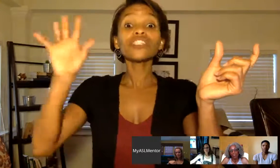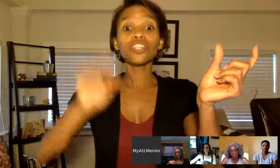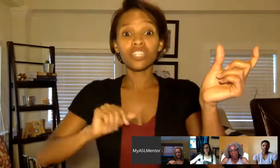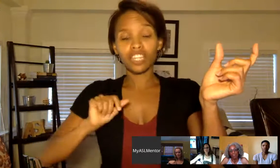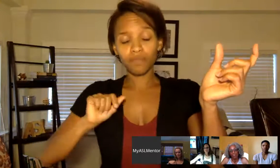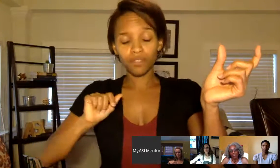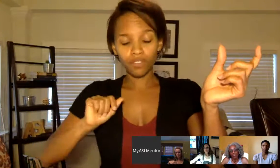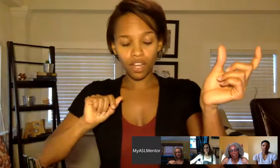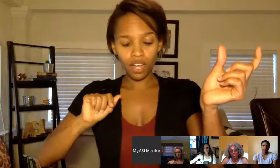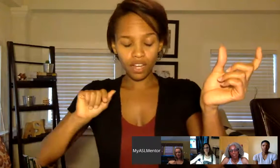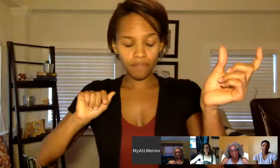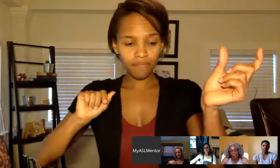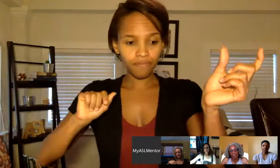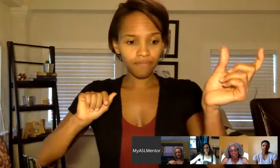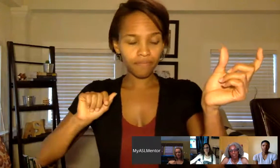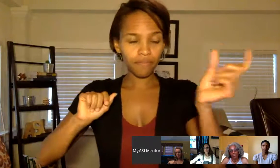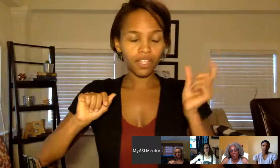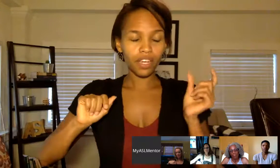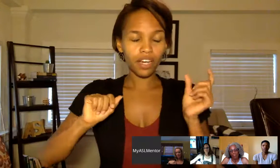this is a good example.